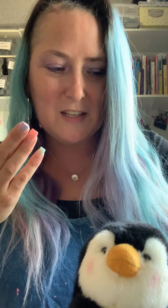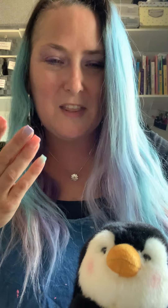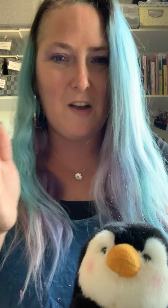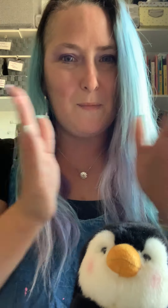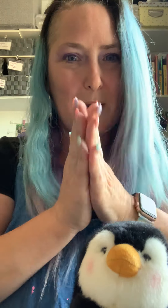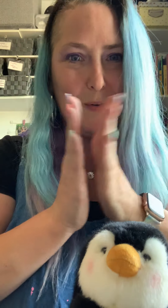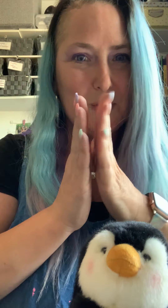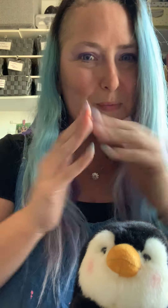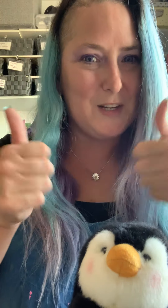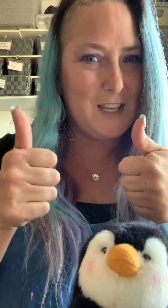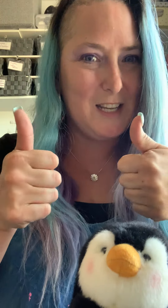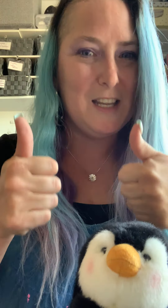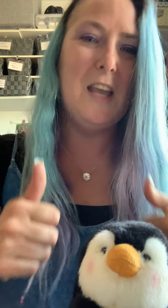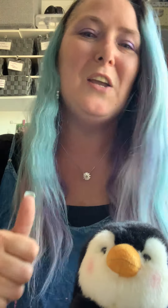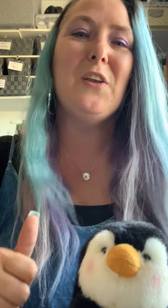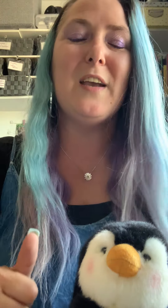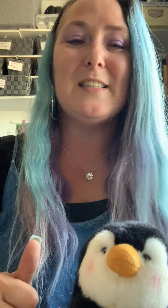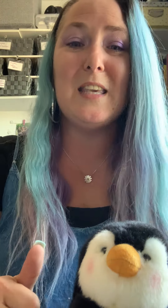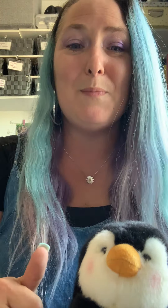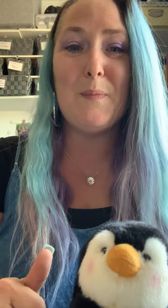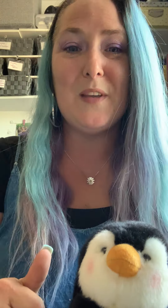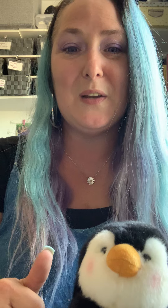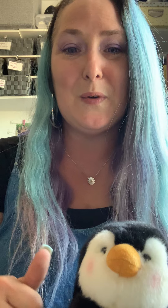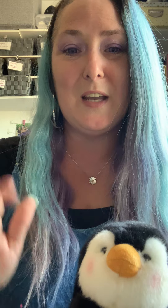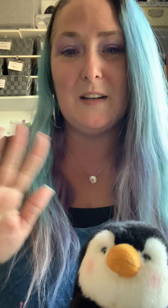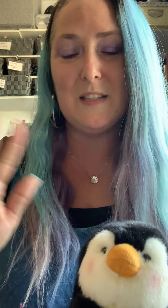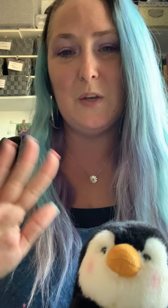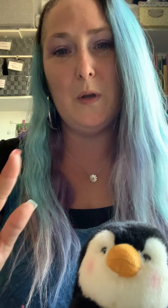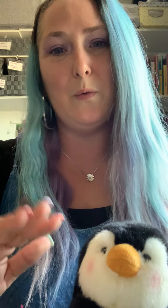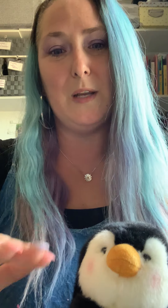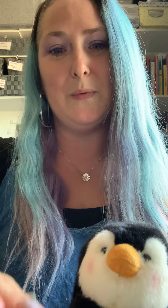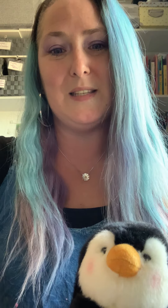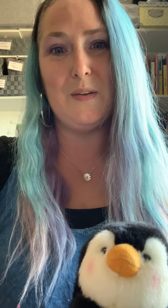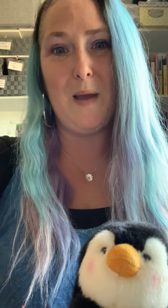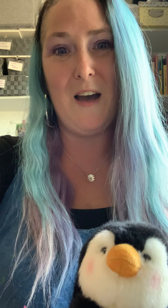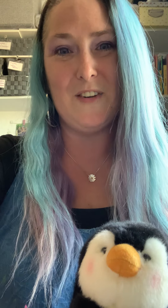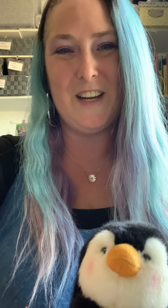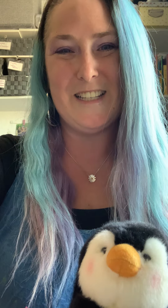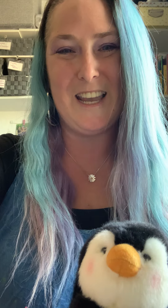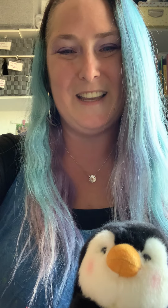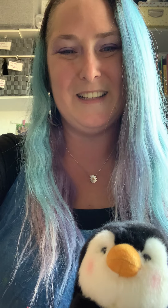of the alphabet. We're doing pretty good. You guys keep up the good work, and I'll see you in Wit and Wisdom. Have a great day.